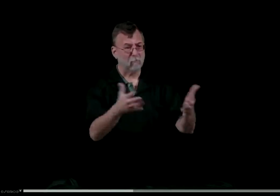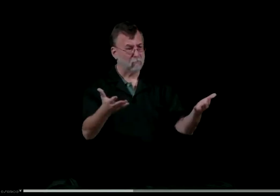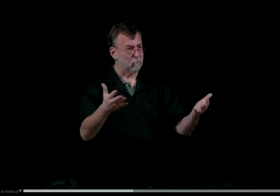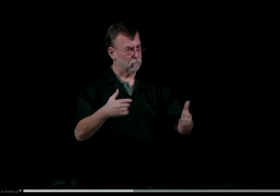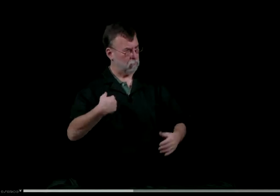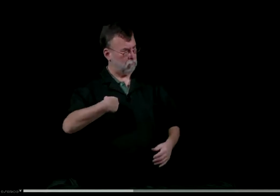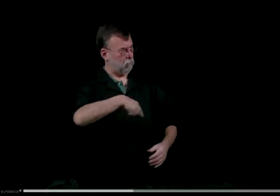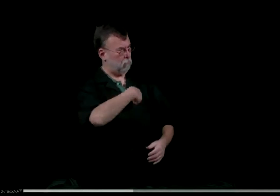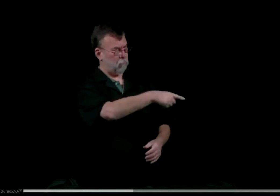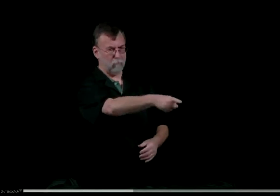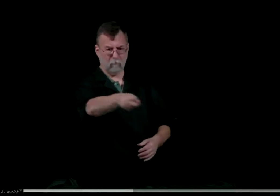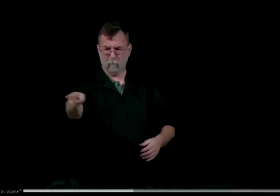The concept is the same as here.